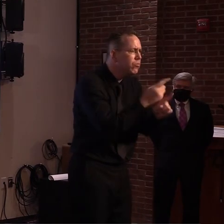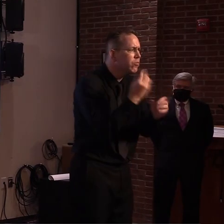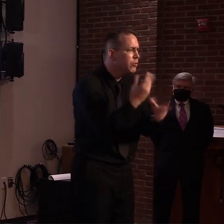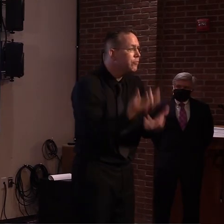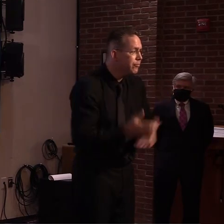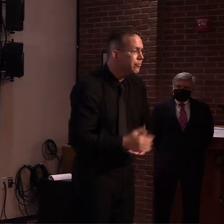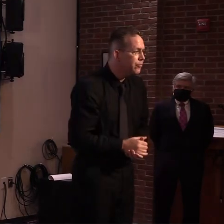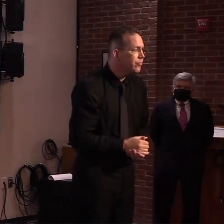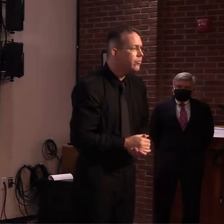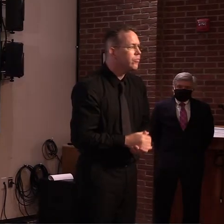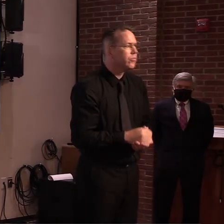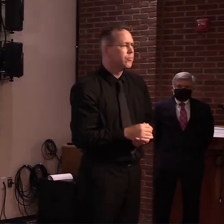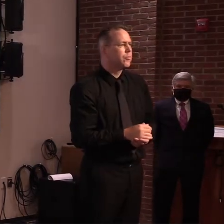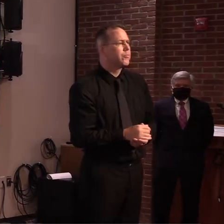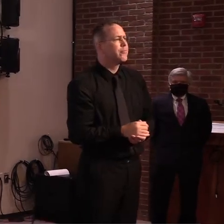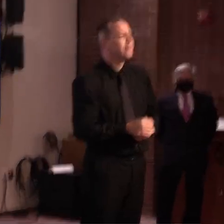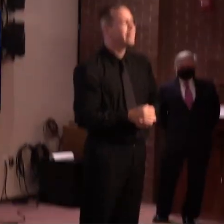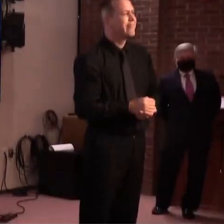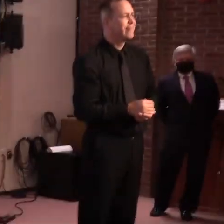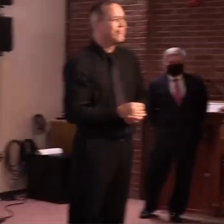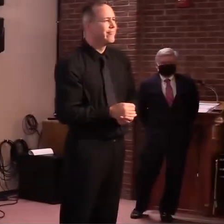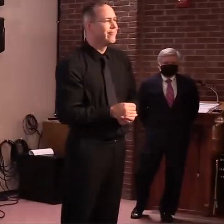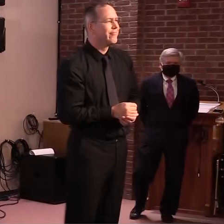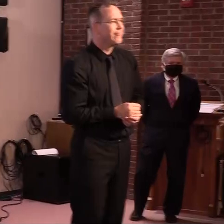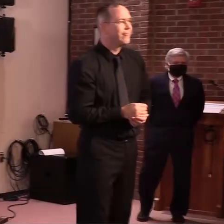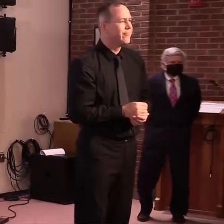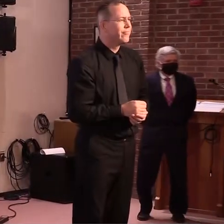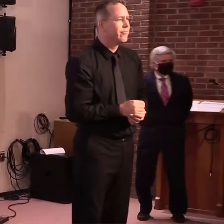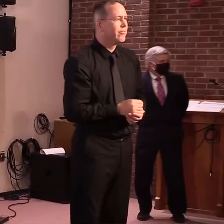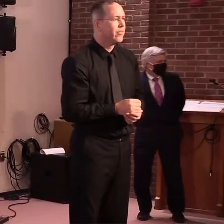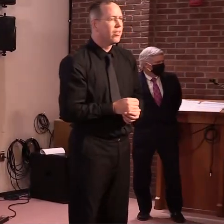3 down, 23 to go. Yes, good math.